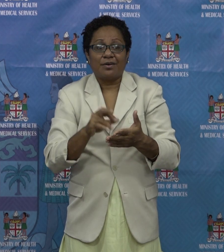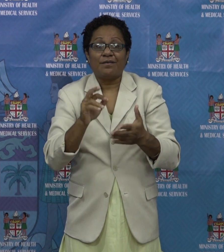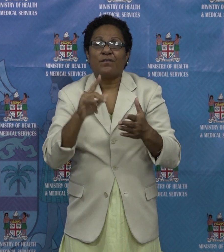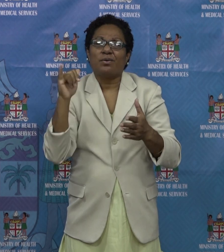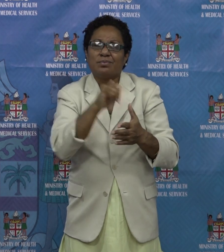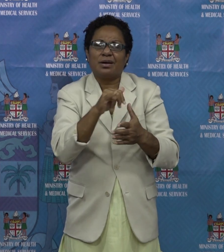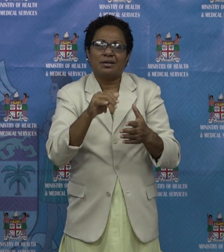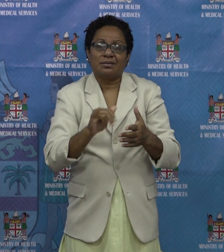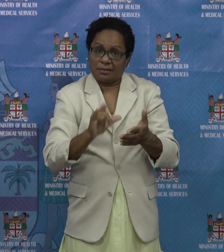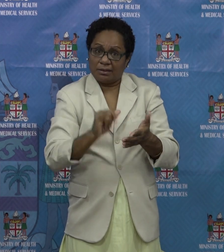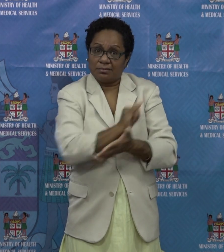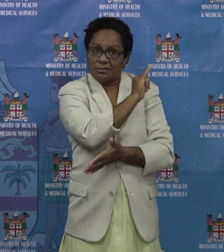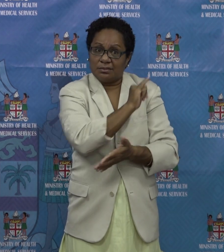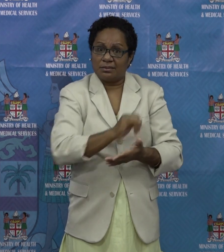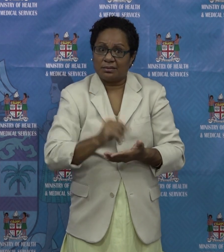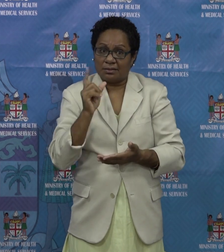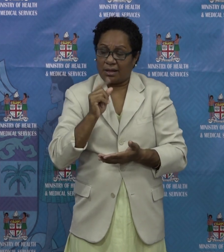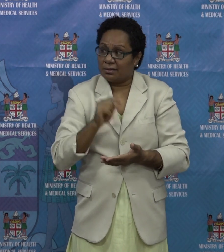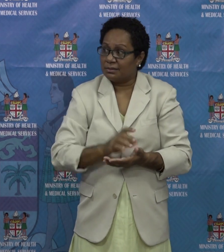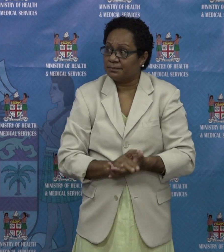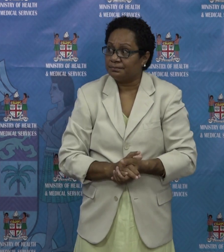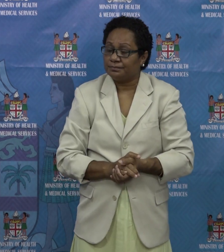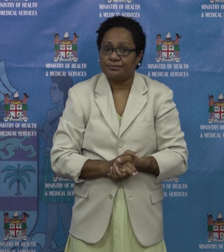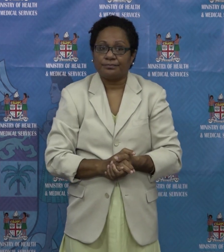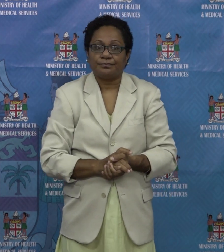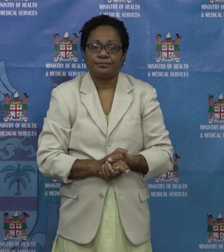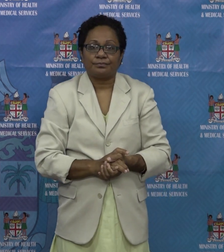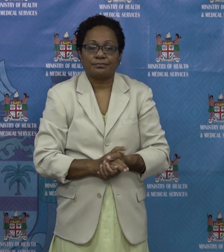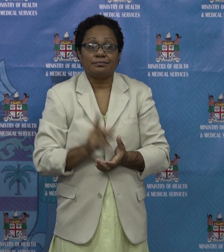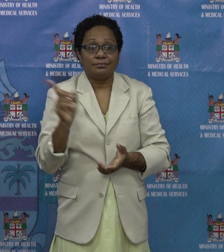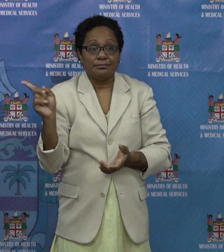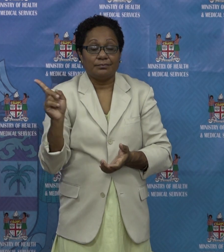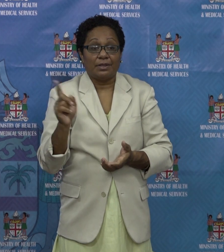home? Thank you. Can they organize? The reason we